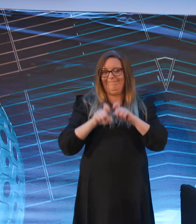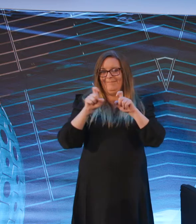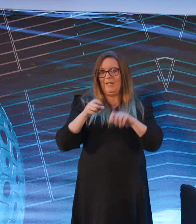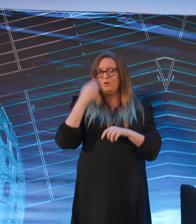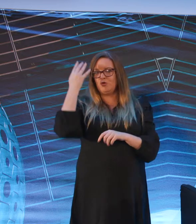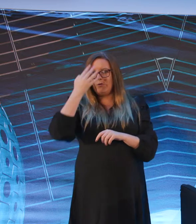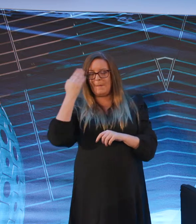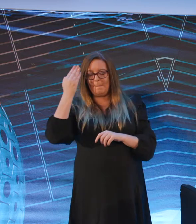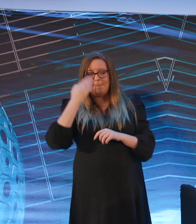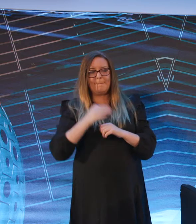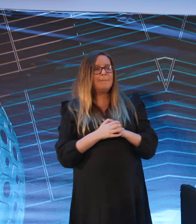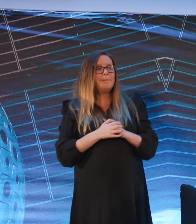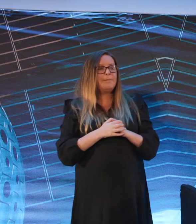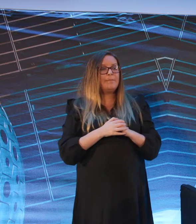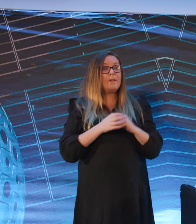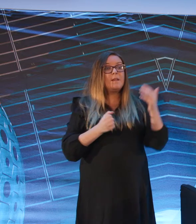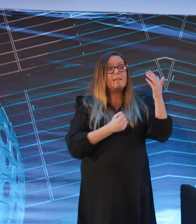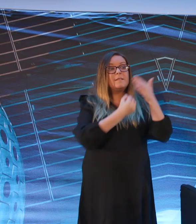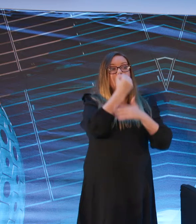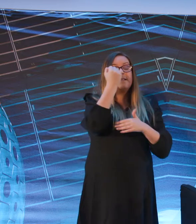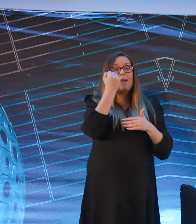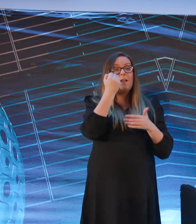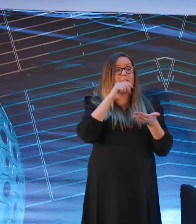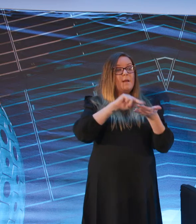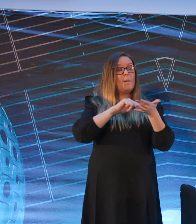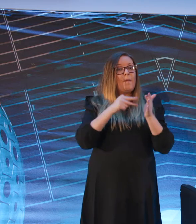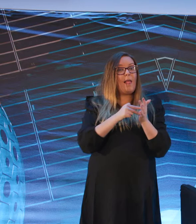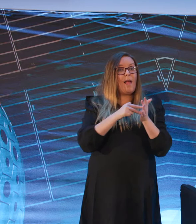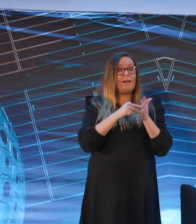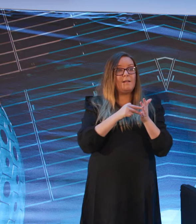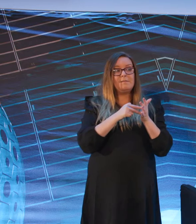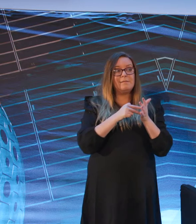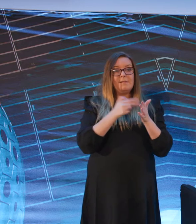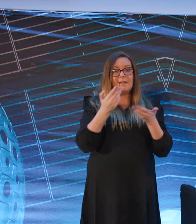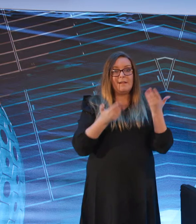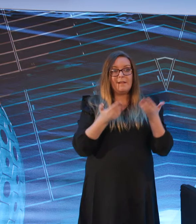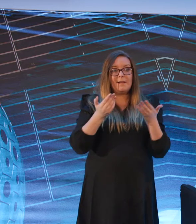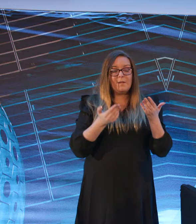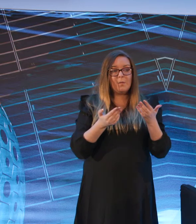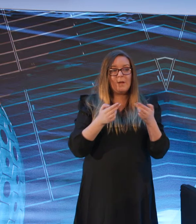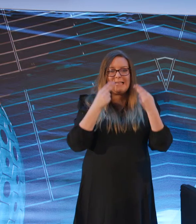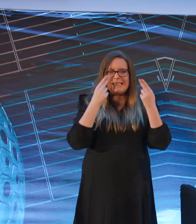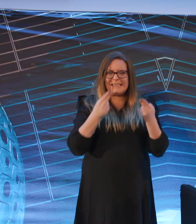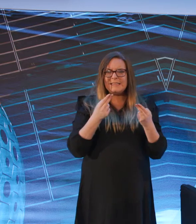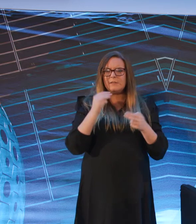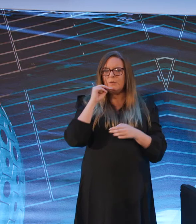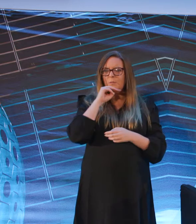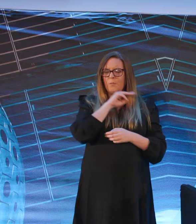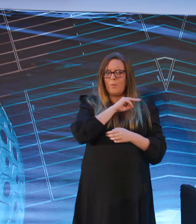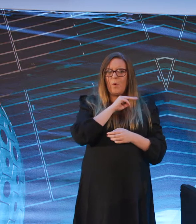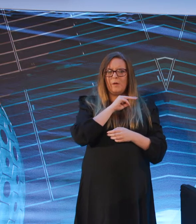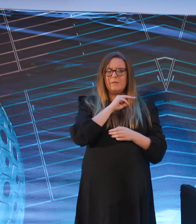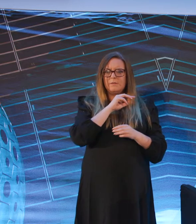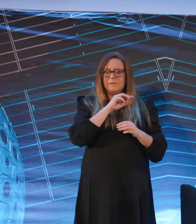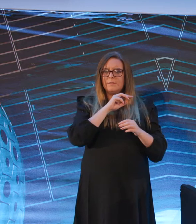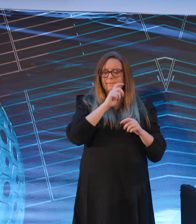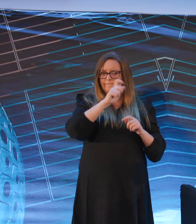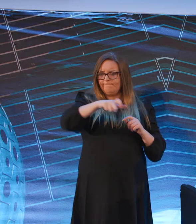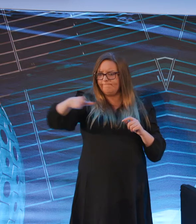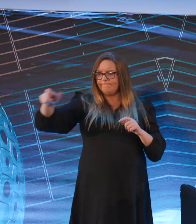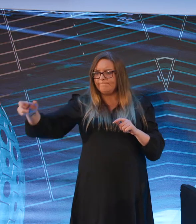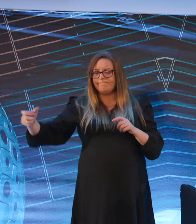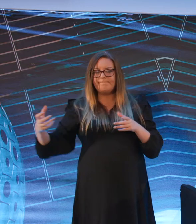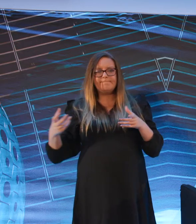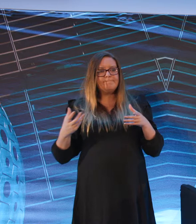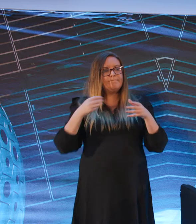successful execution of this plan relies on key enablers that serve as a